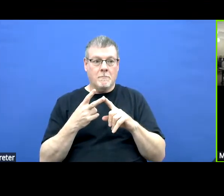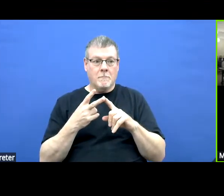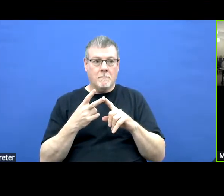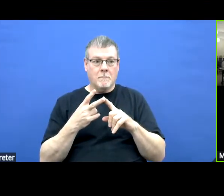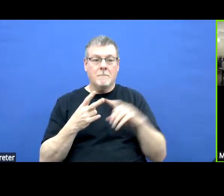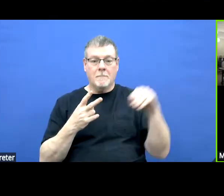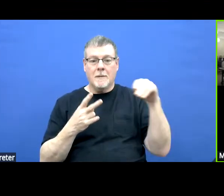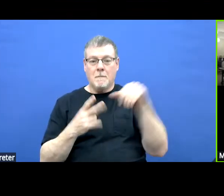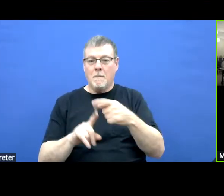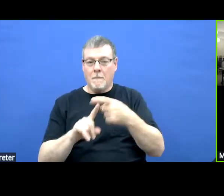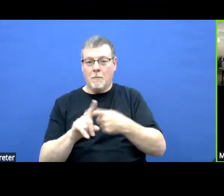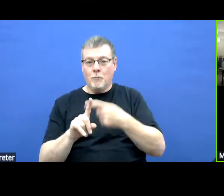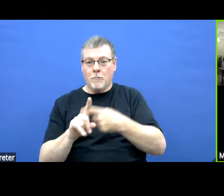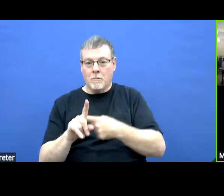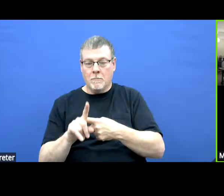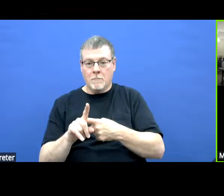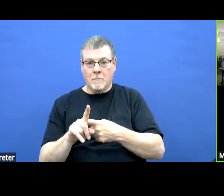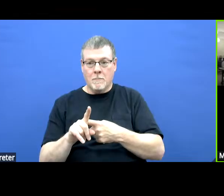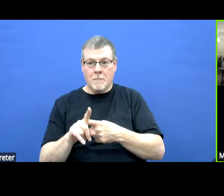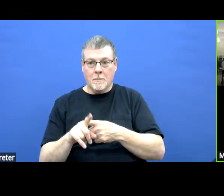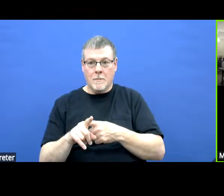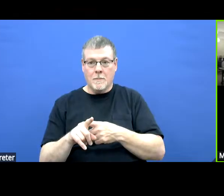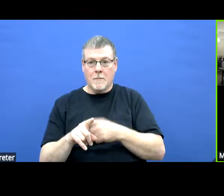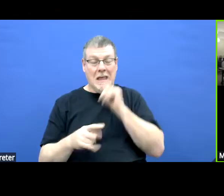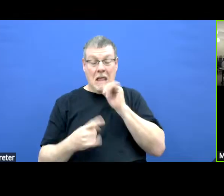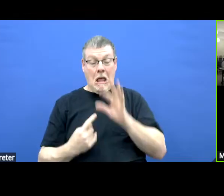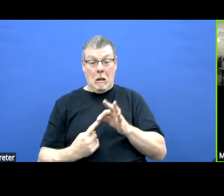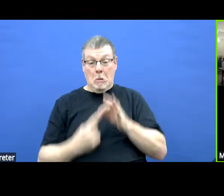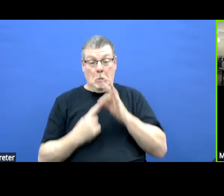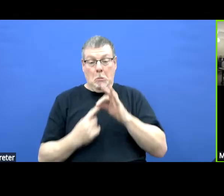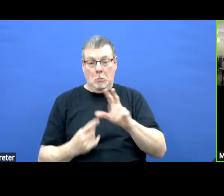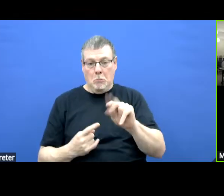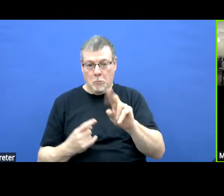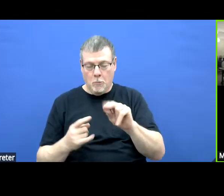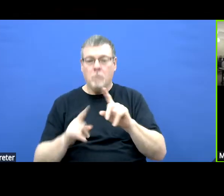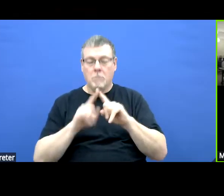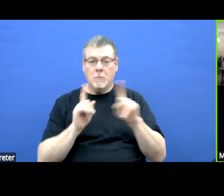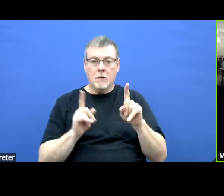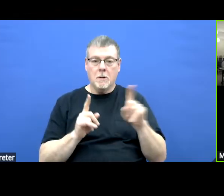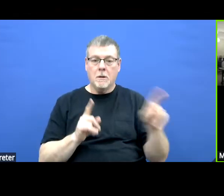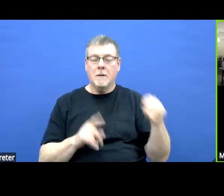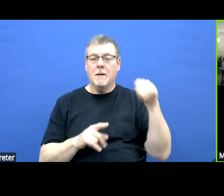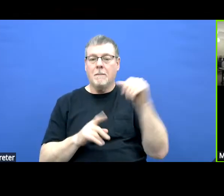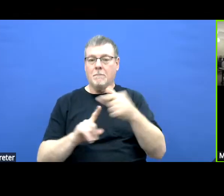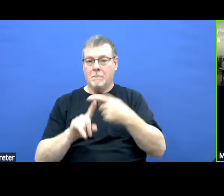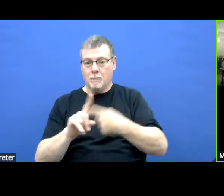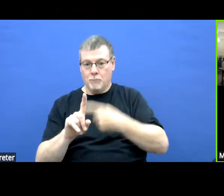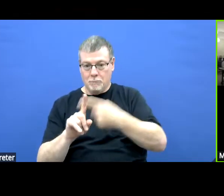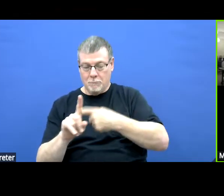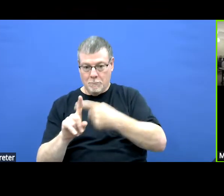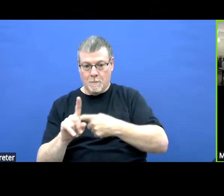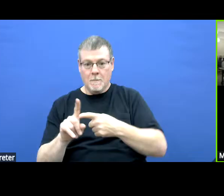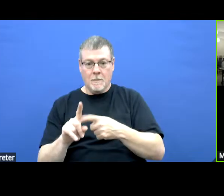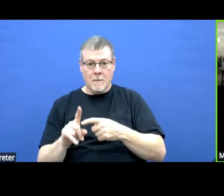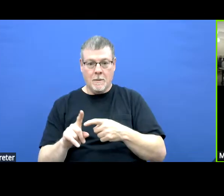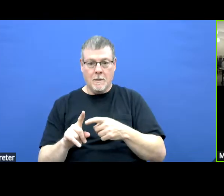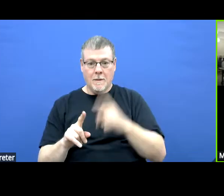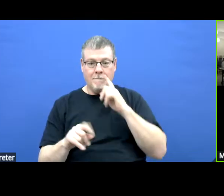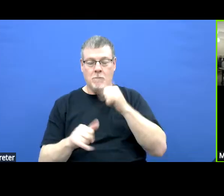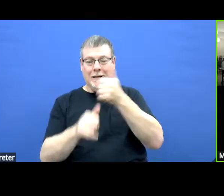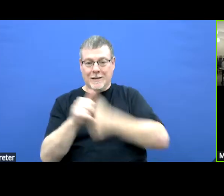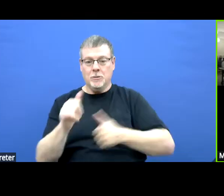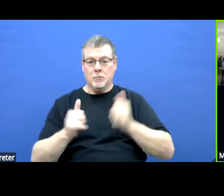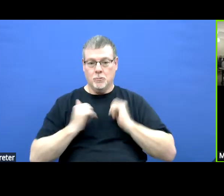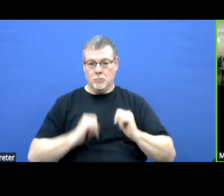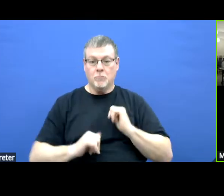essentially pay rent. They wouldn't necessarily be exclusive, but they would pay rent on a per show basis